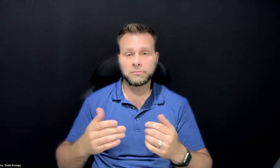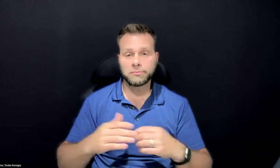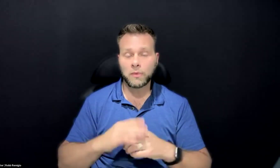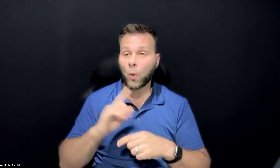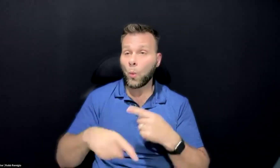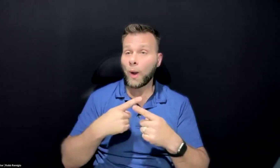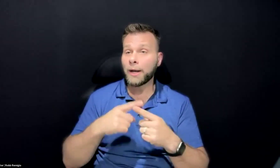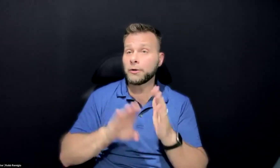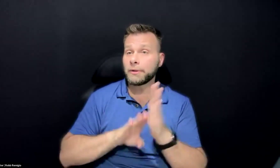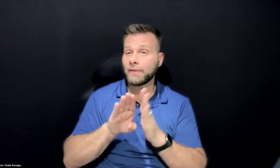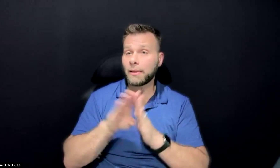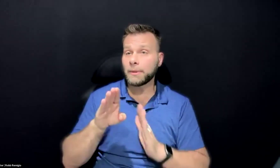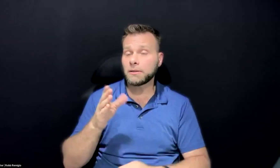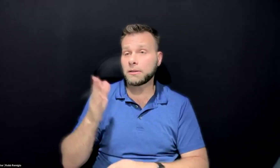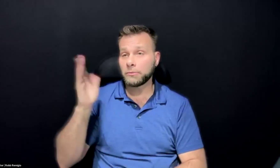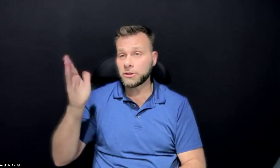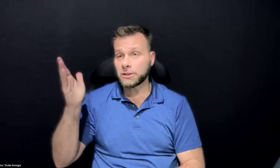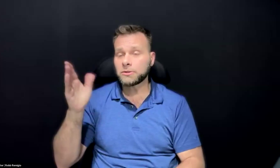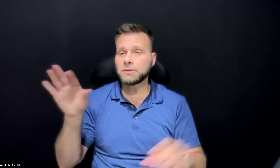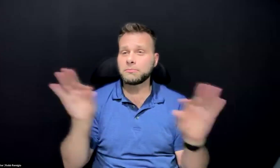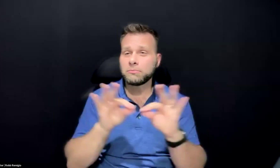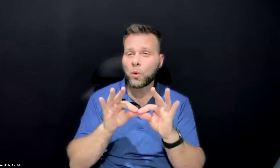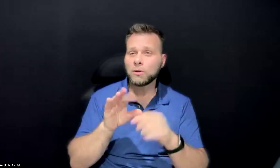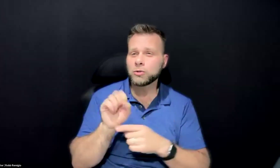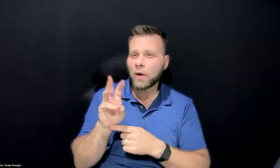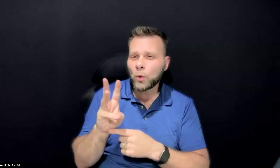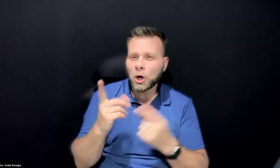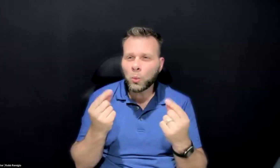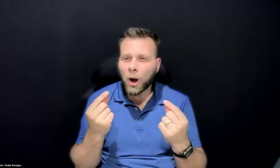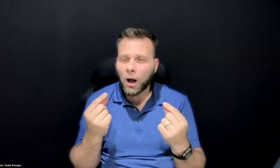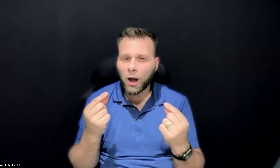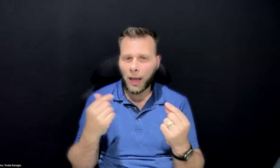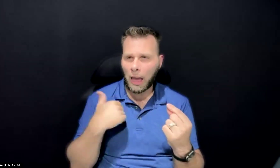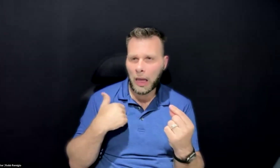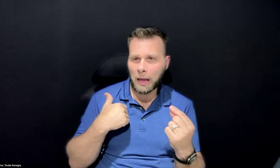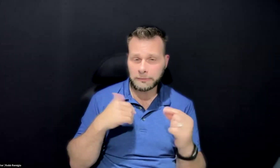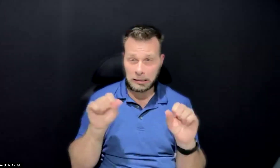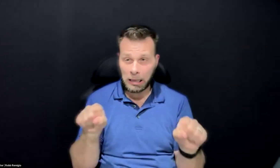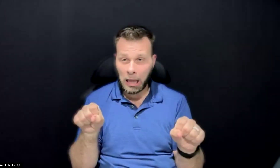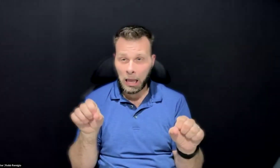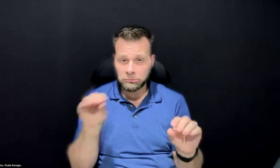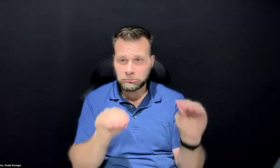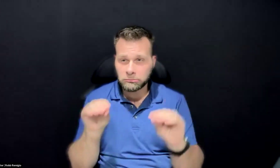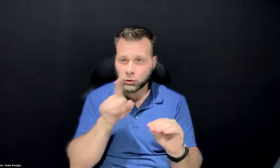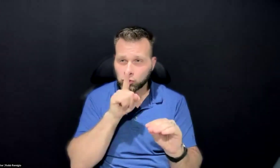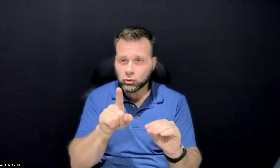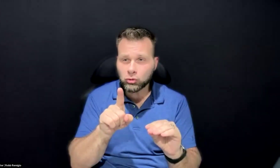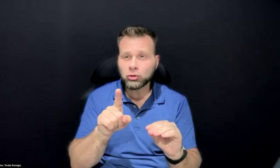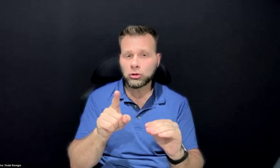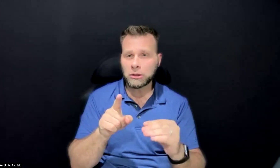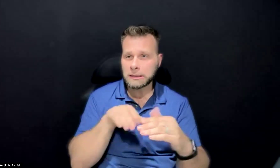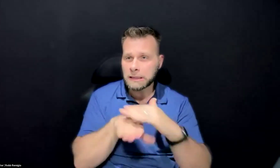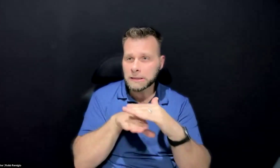always check out your hardware and your software uh, well ahead of time. Also check, for example, if you're going to do screen